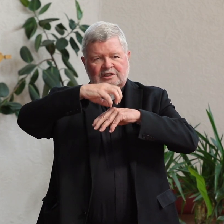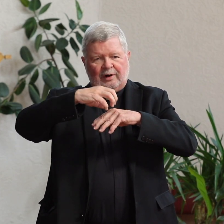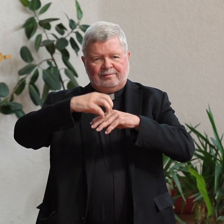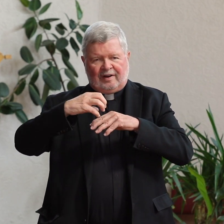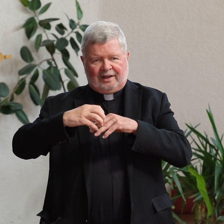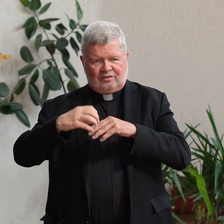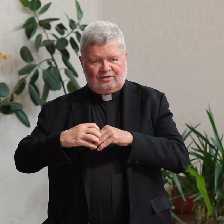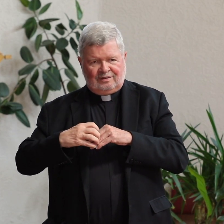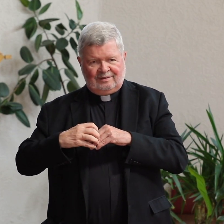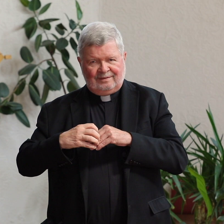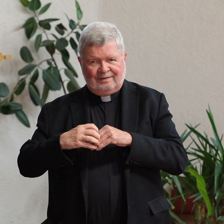grapevines.